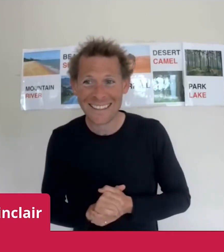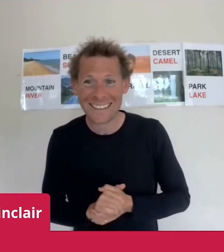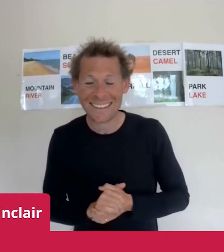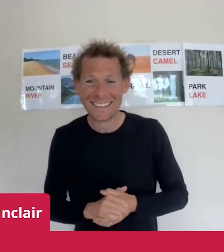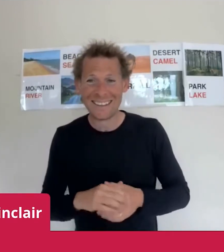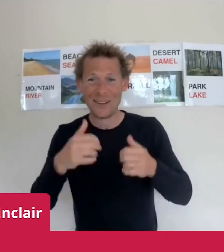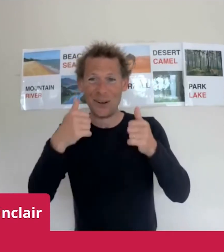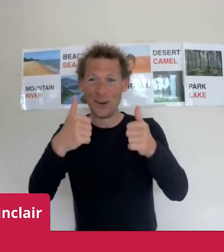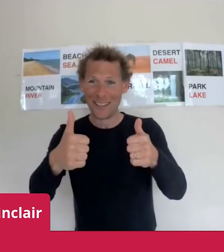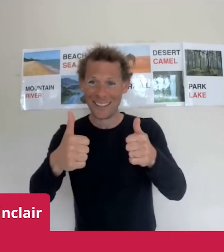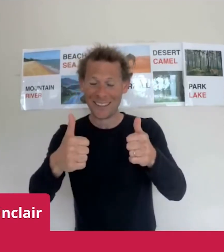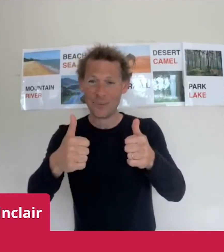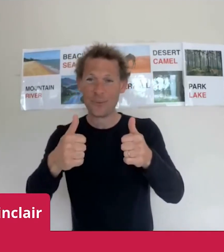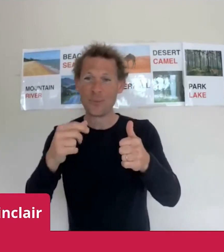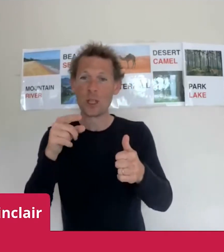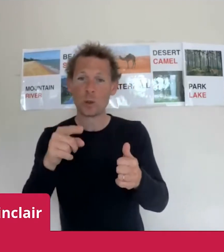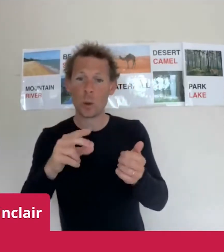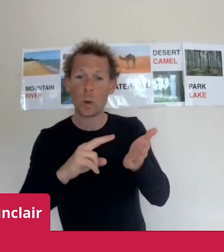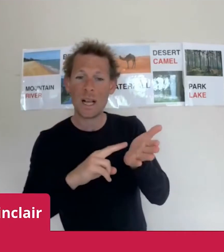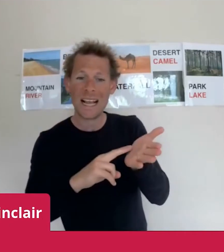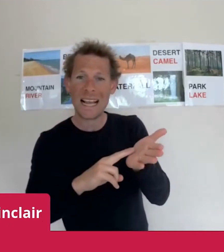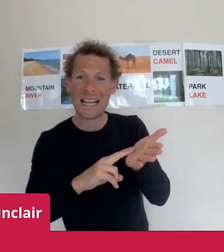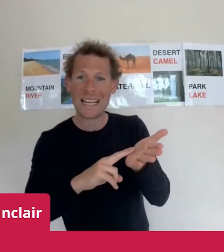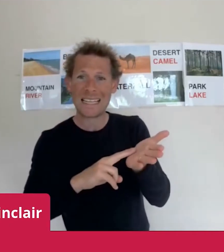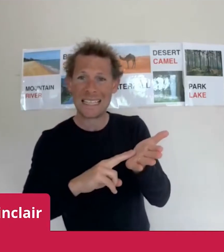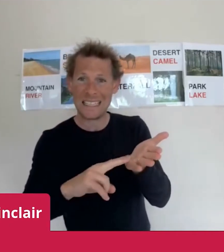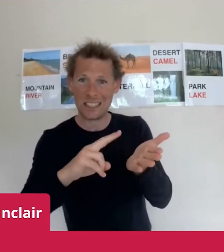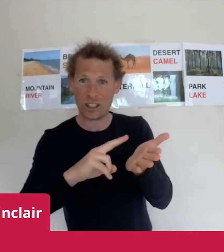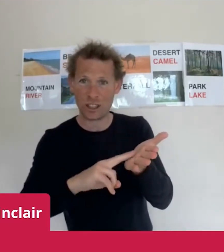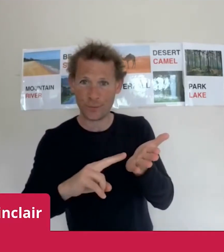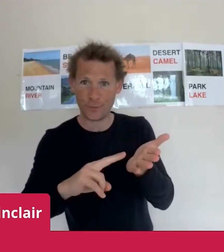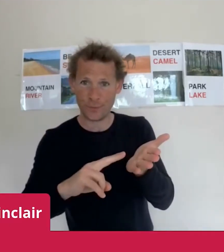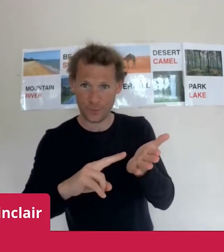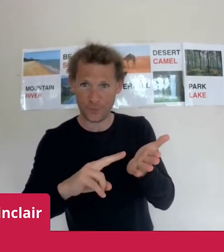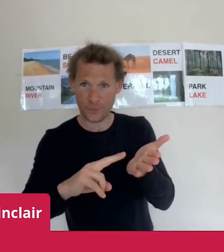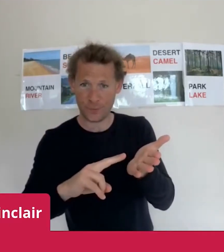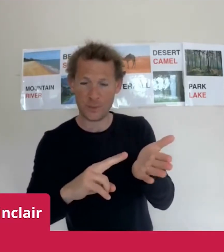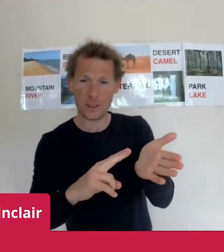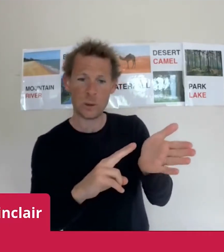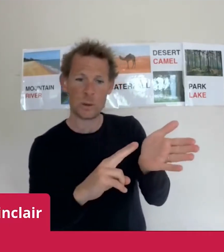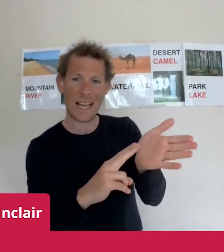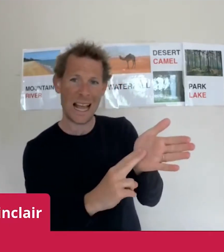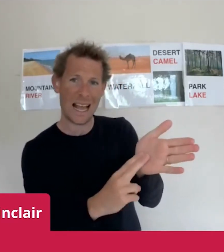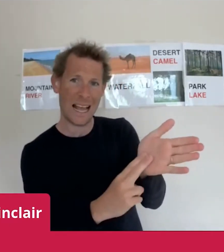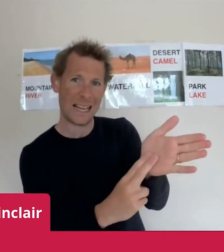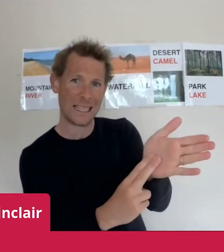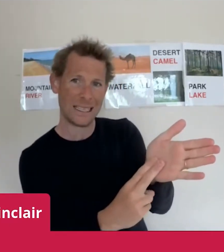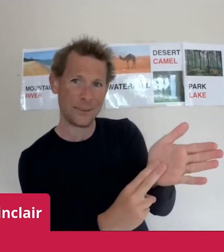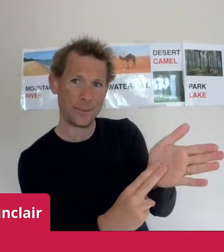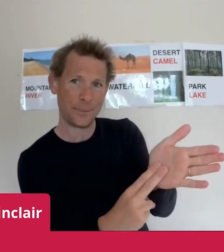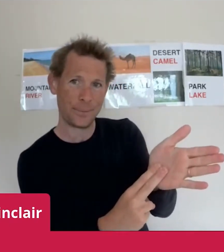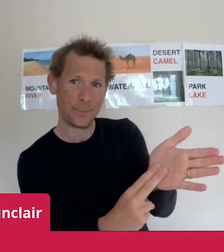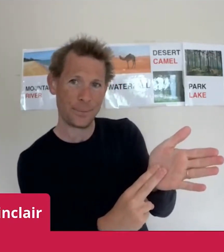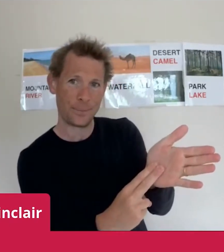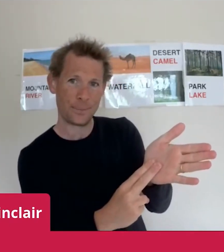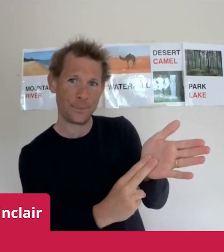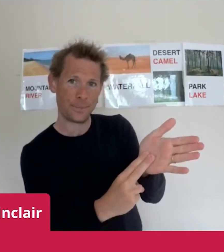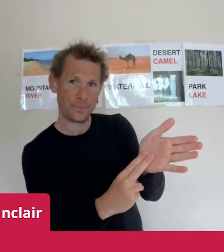ready? Okay. Now, the sign is nature. Okay. So remember our N from